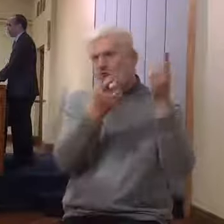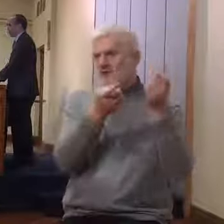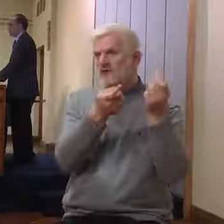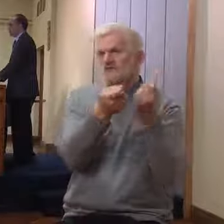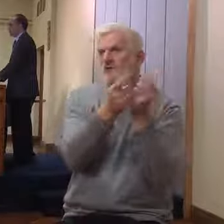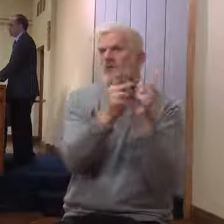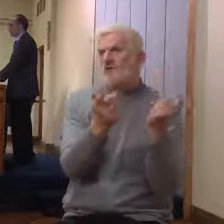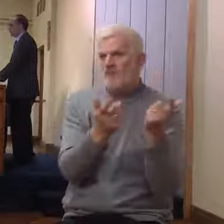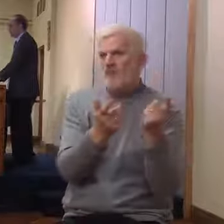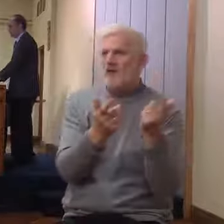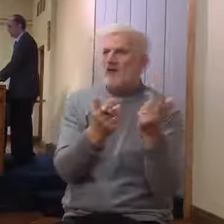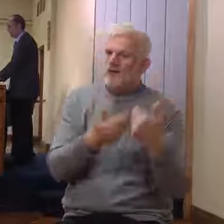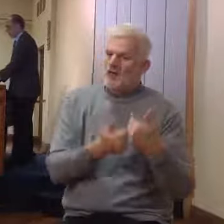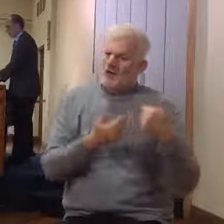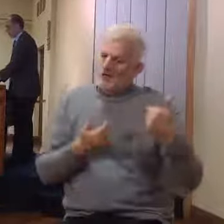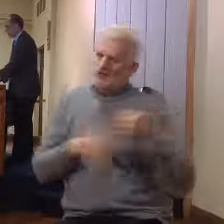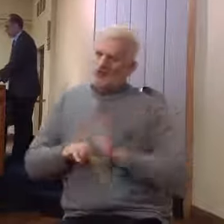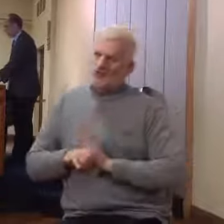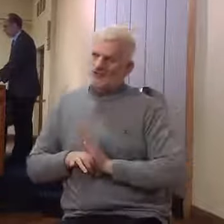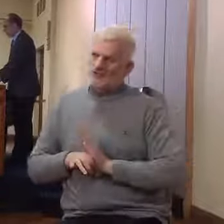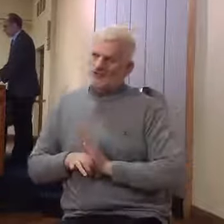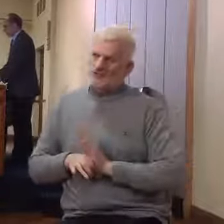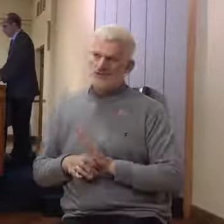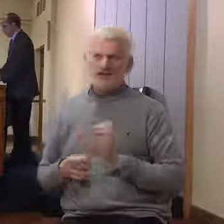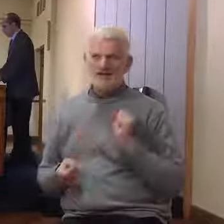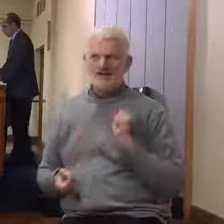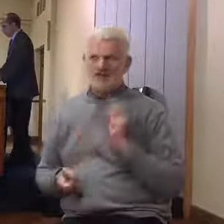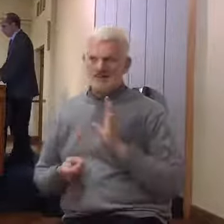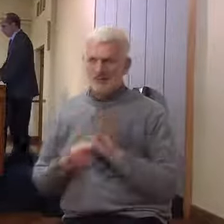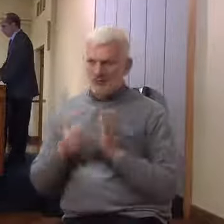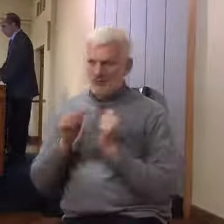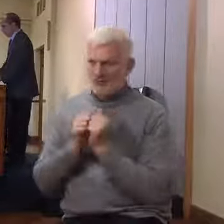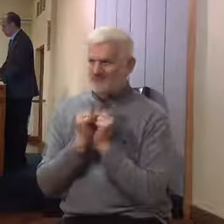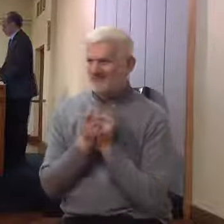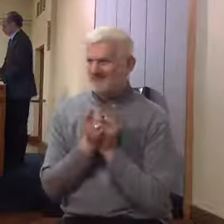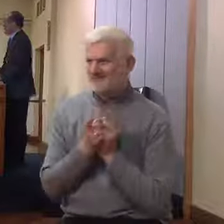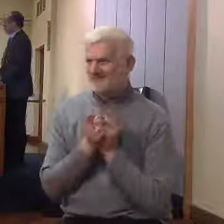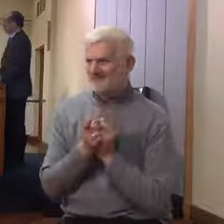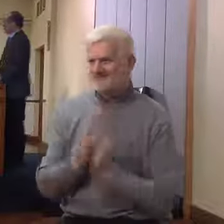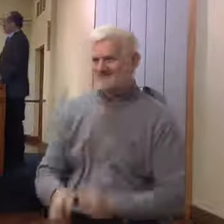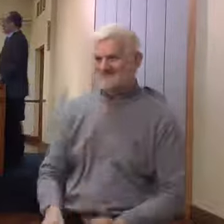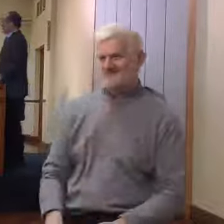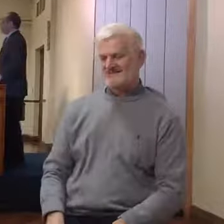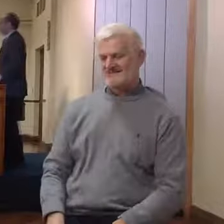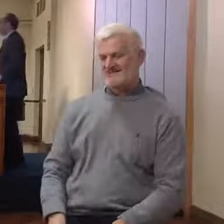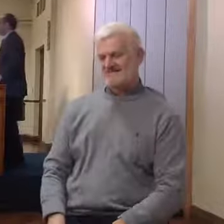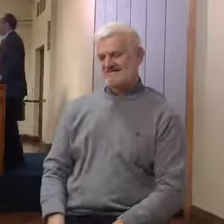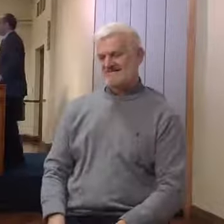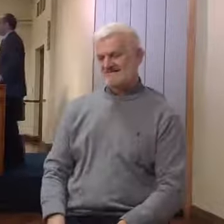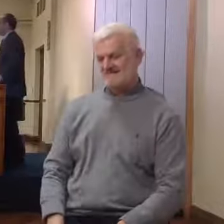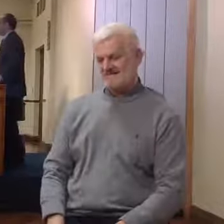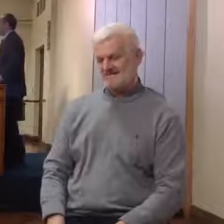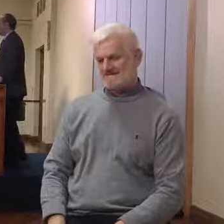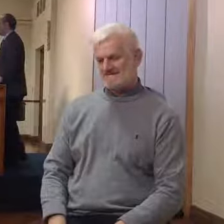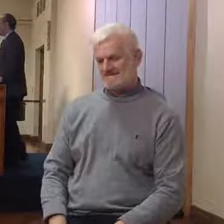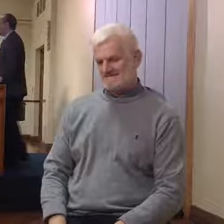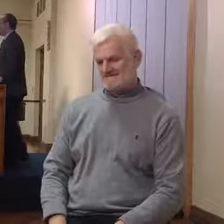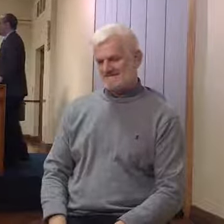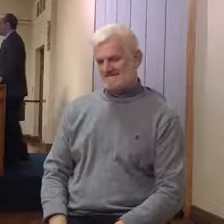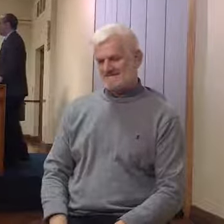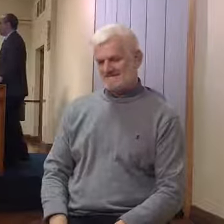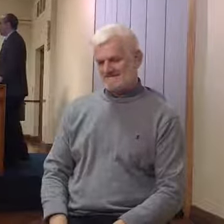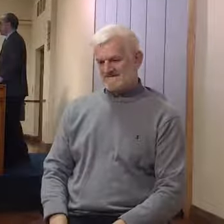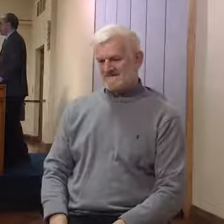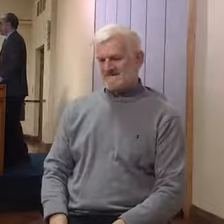church. So that's important to remember. Now, why God posted